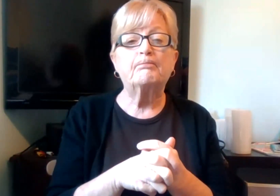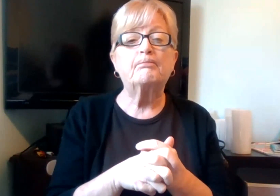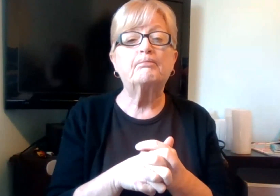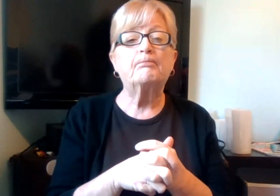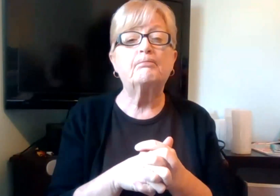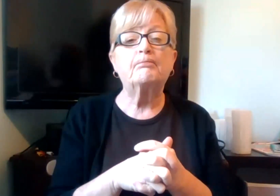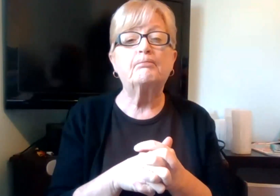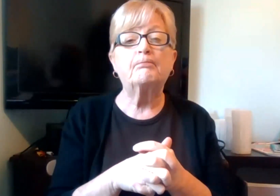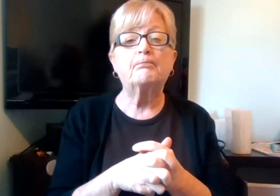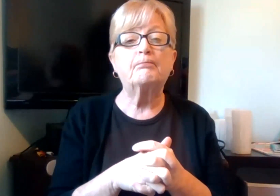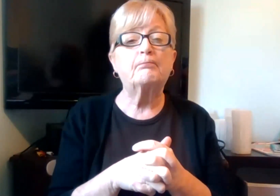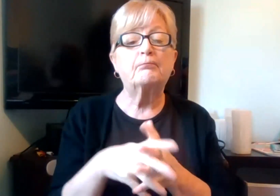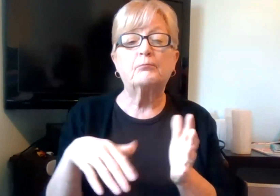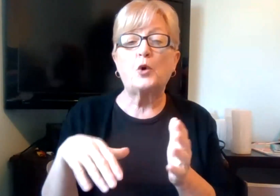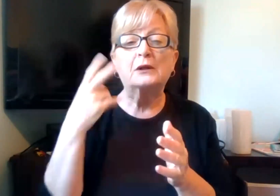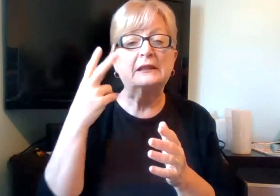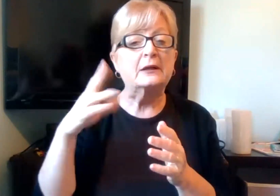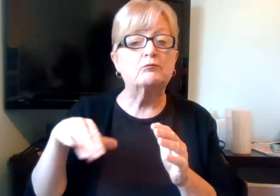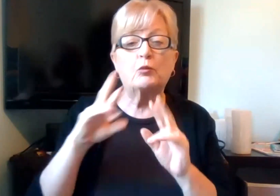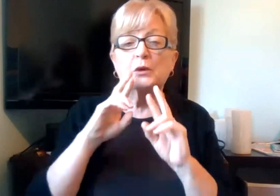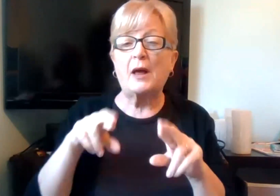Don't see any responses as yet.